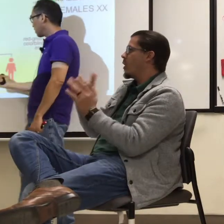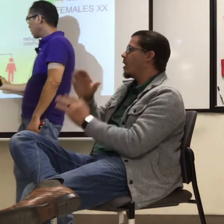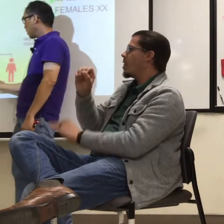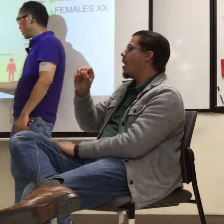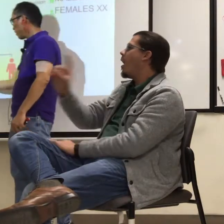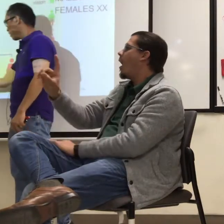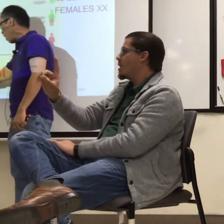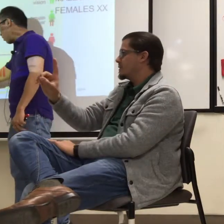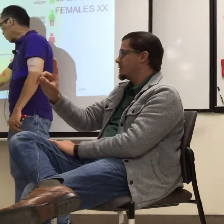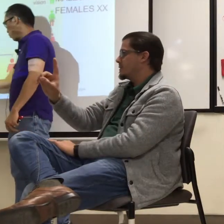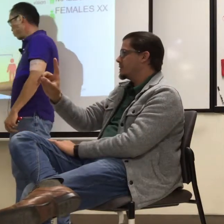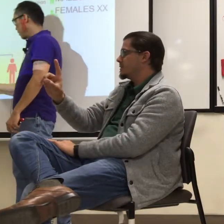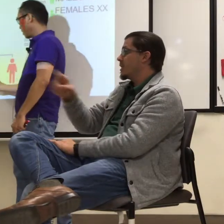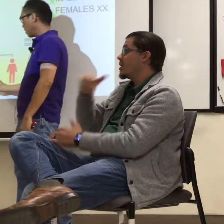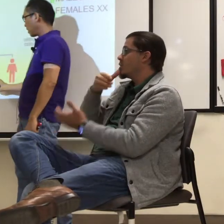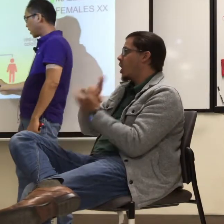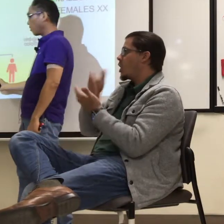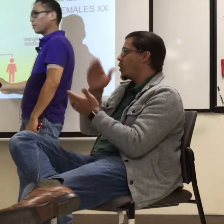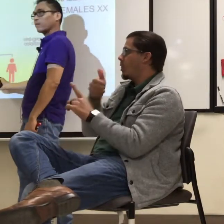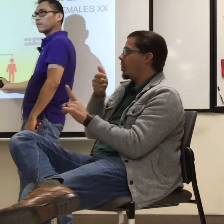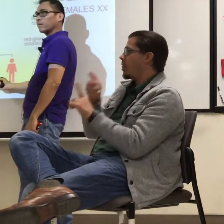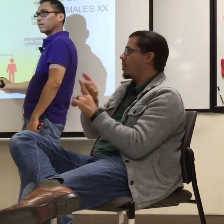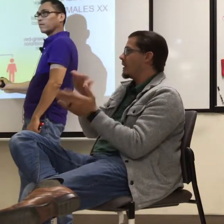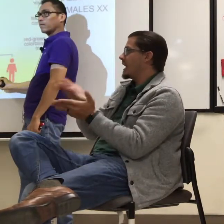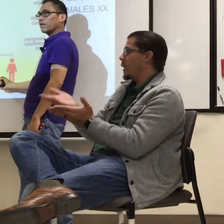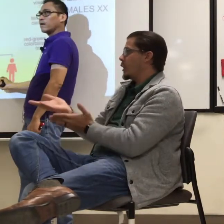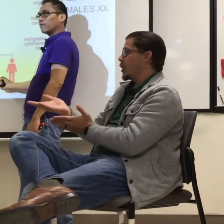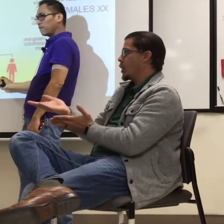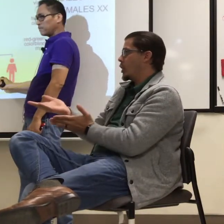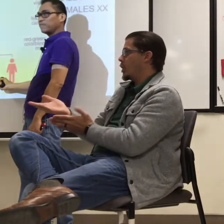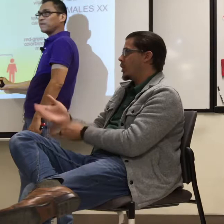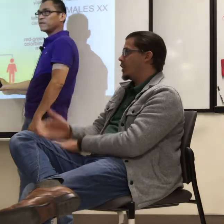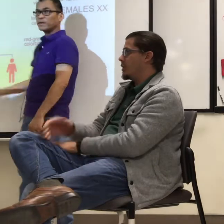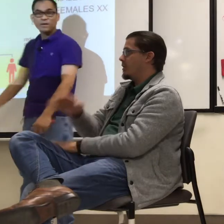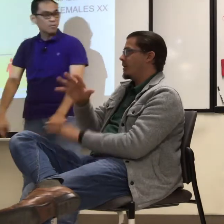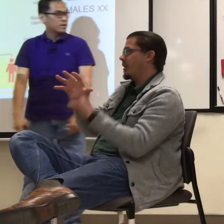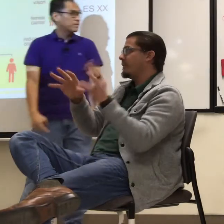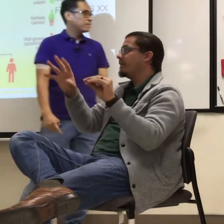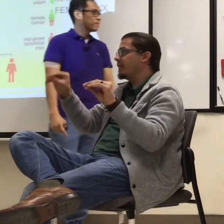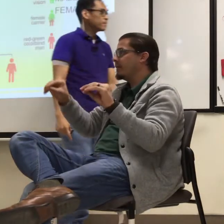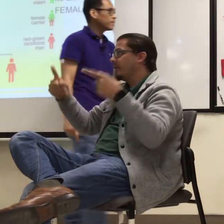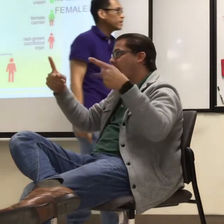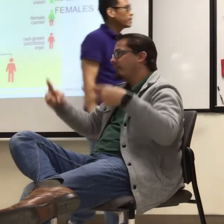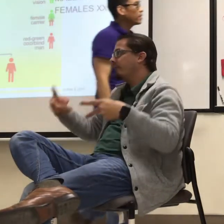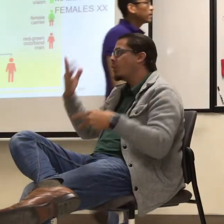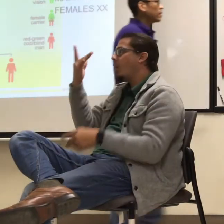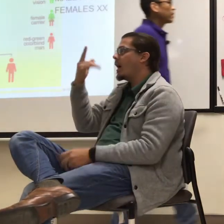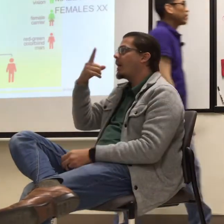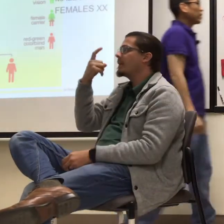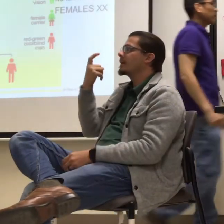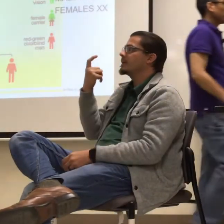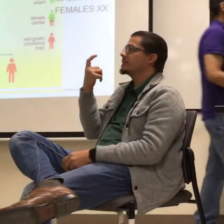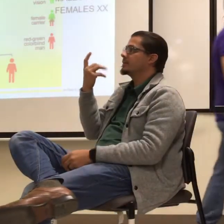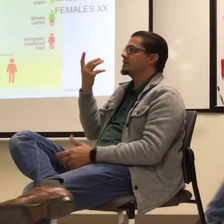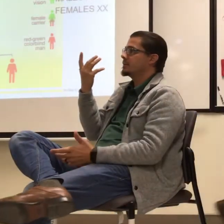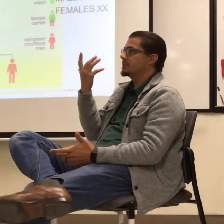odds the daughter will be a carrier. 50-50. Why is it 50-50? If